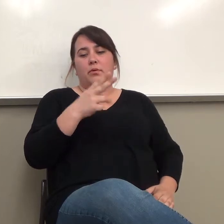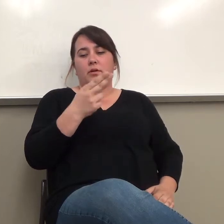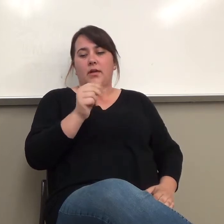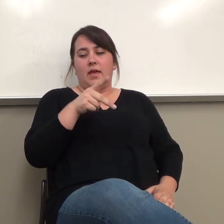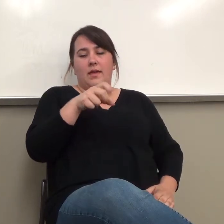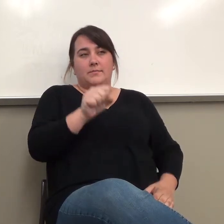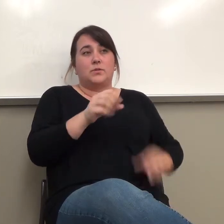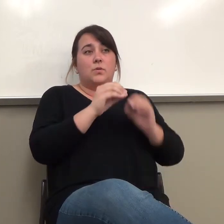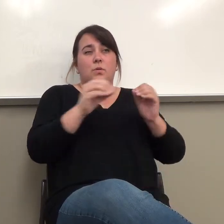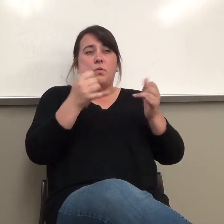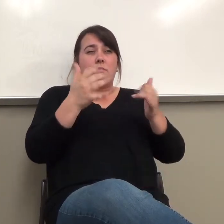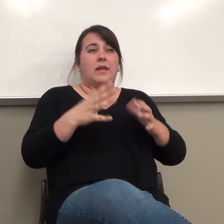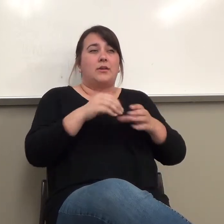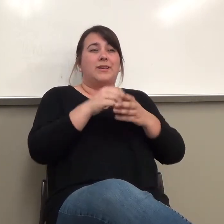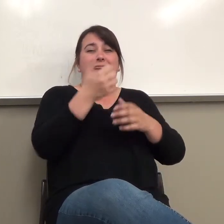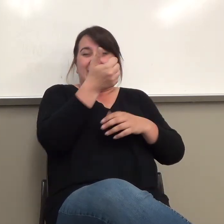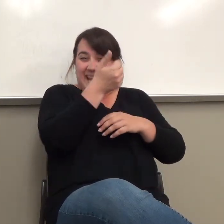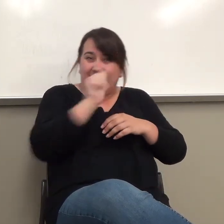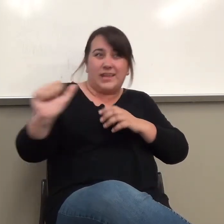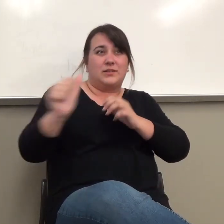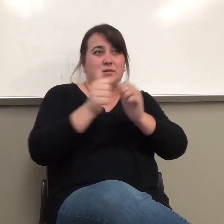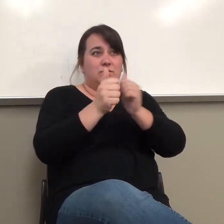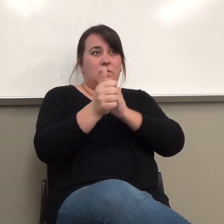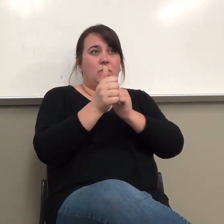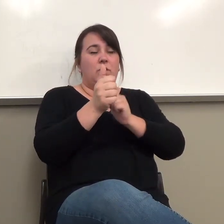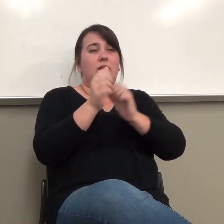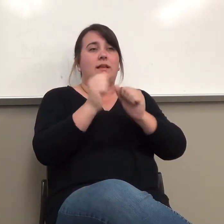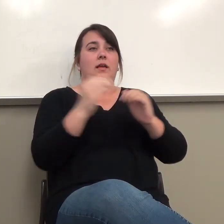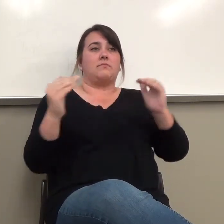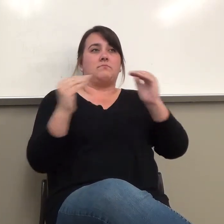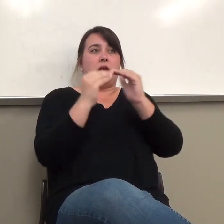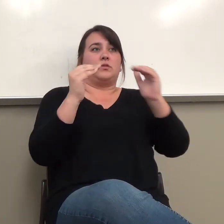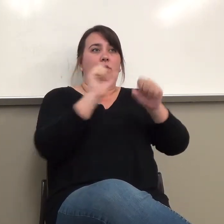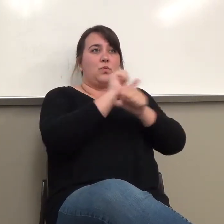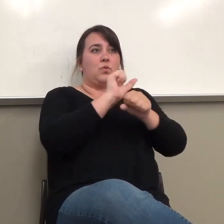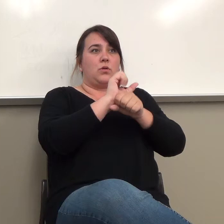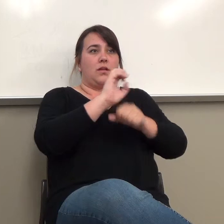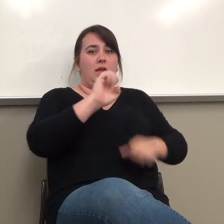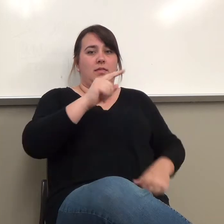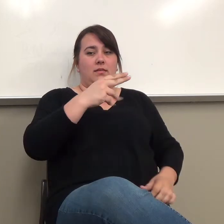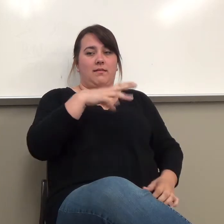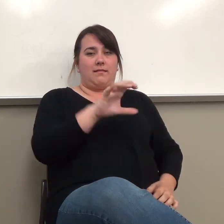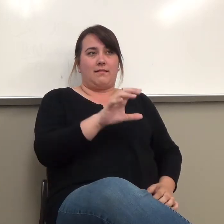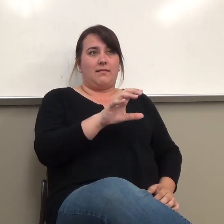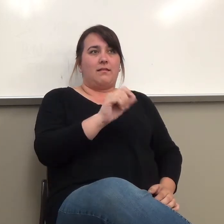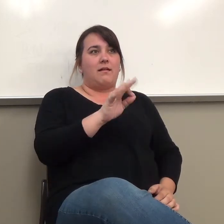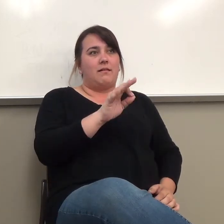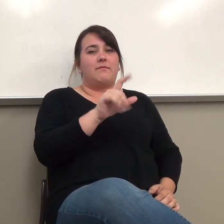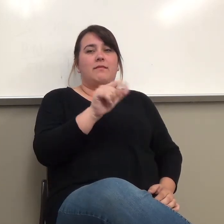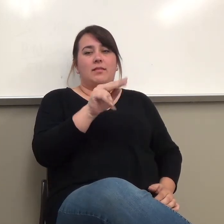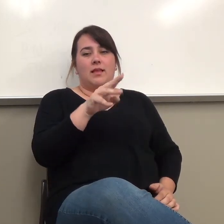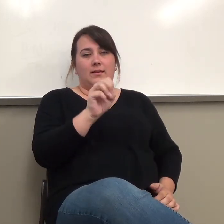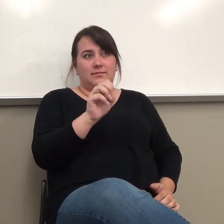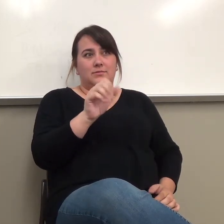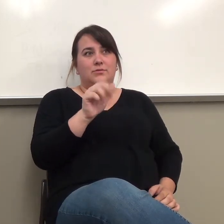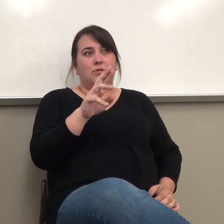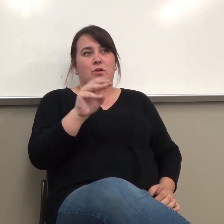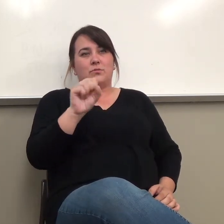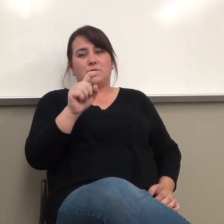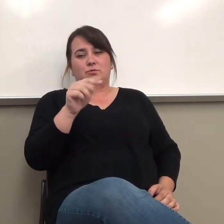any sport can match the work ethic of Lance Armstrong. So the time this was written,